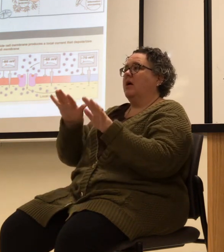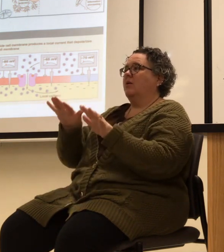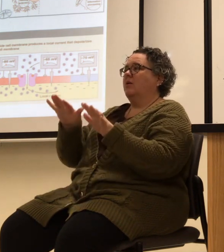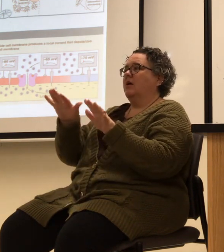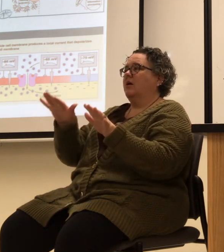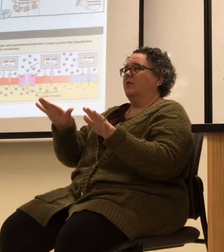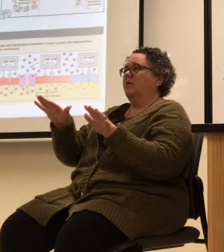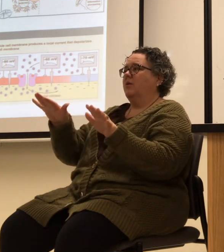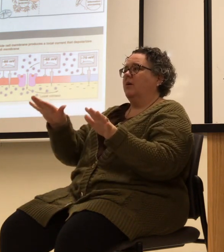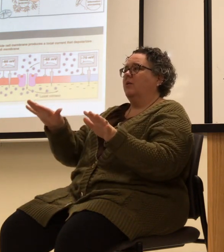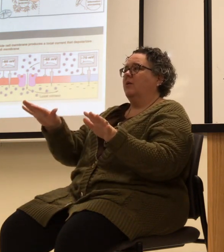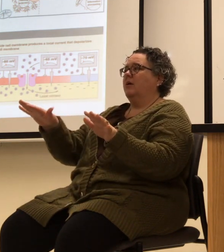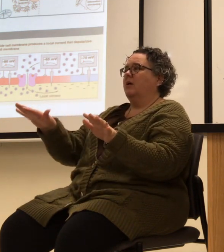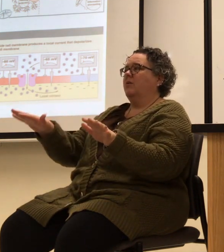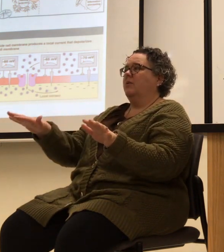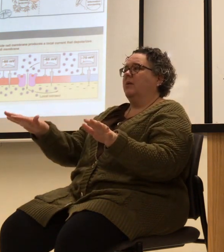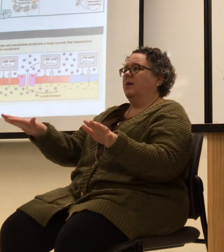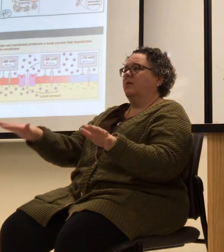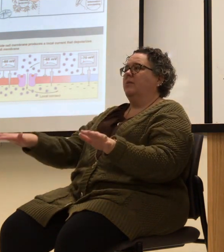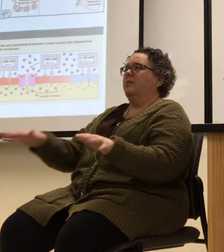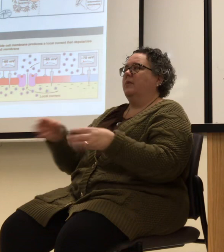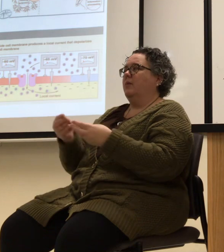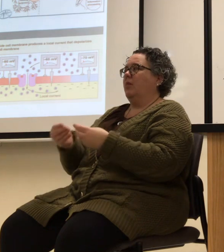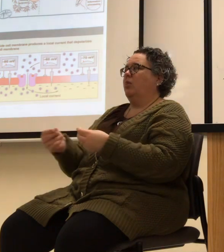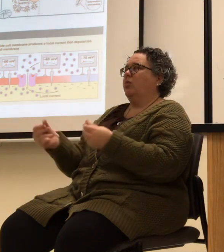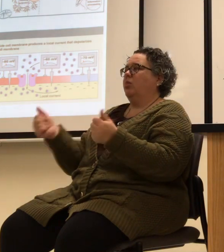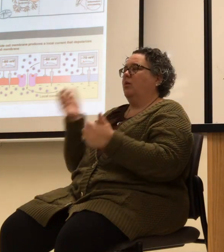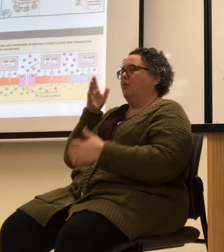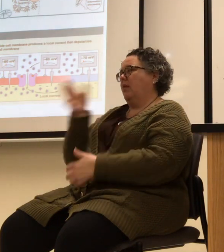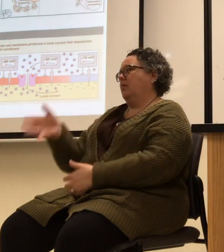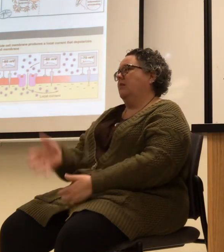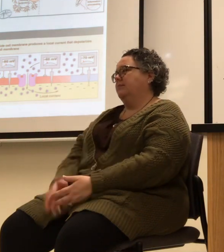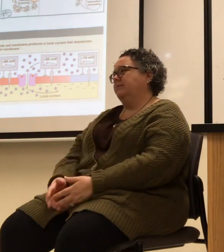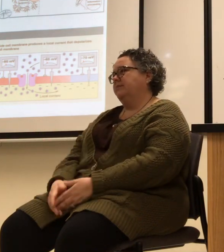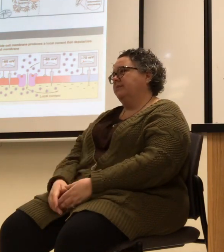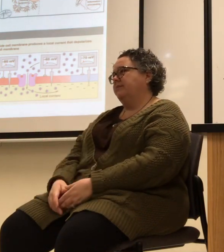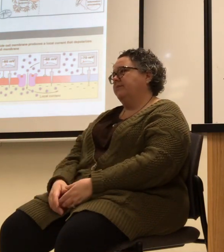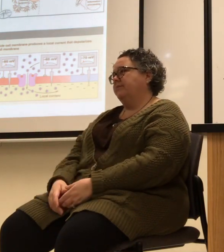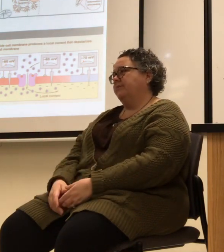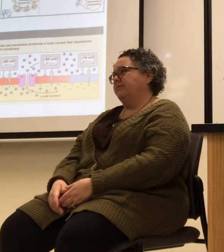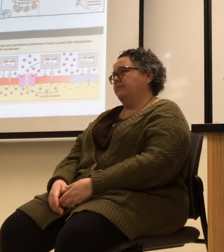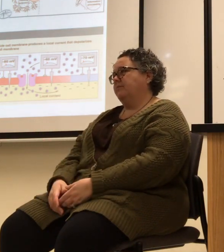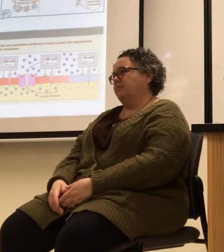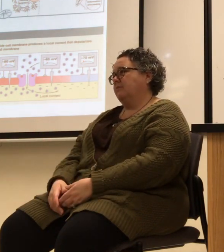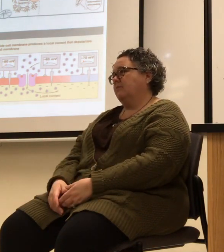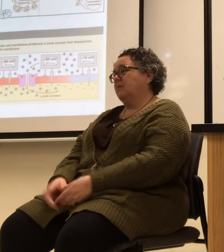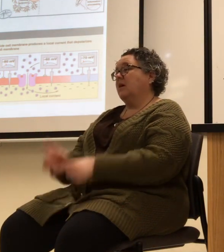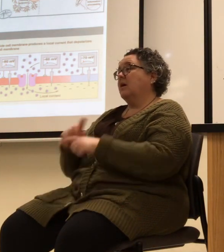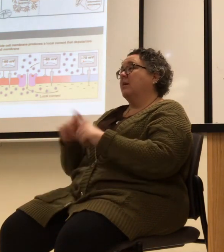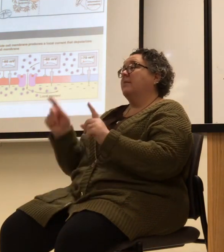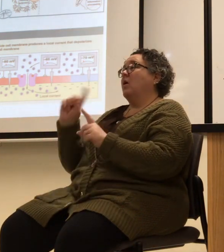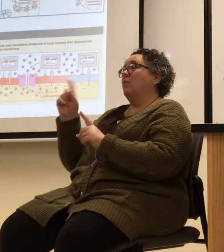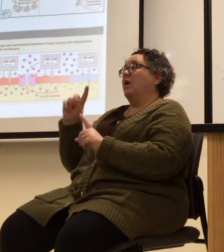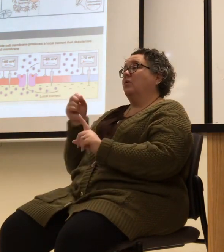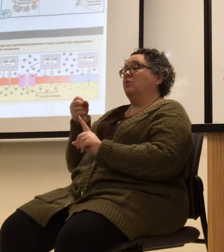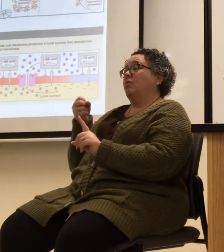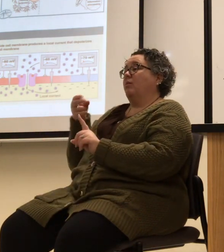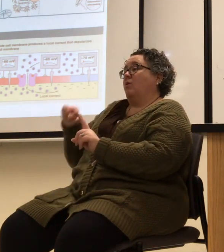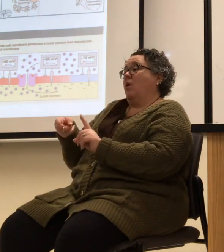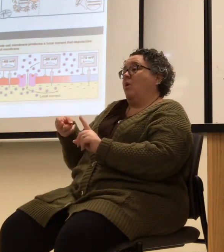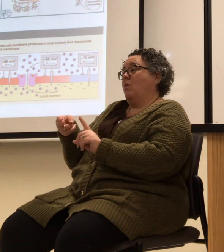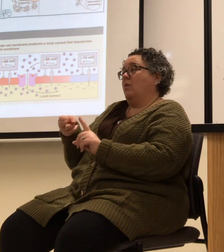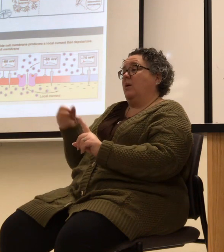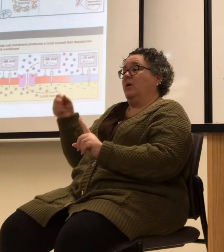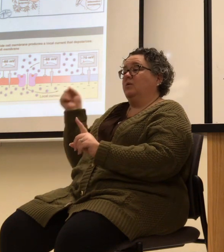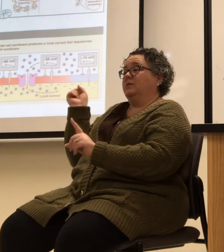out. Maybe it dies right there. Okay, but right where you throw the stone in, right where you